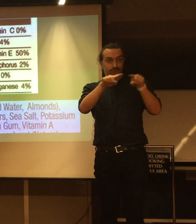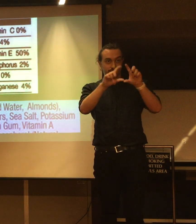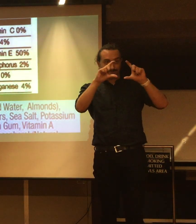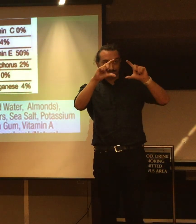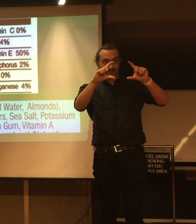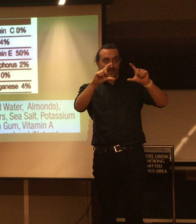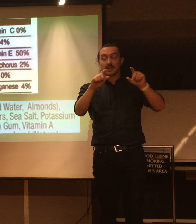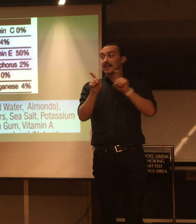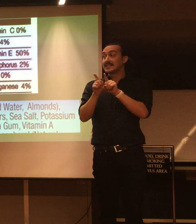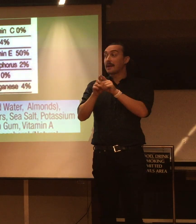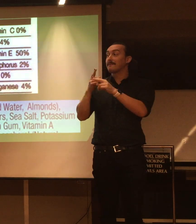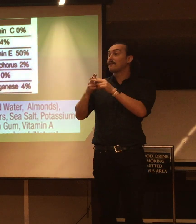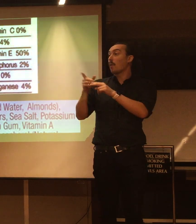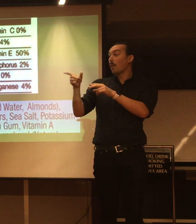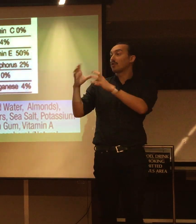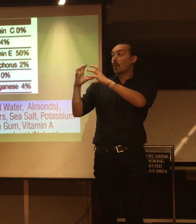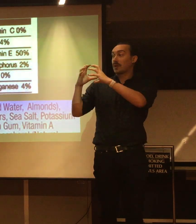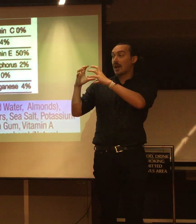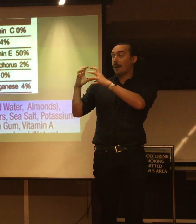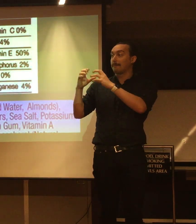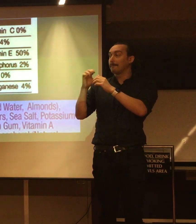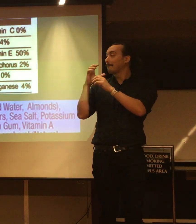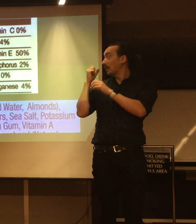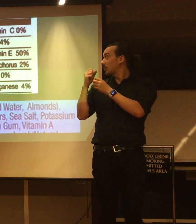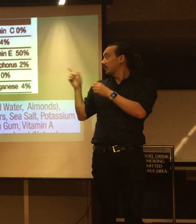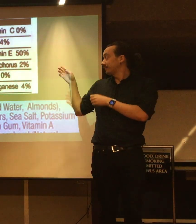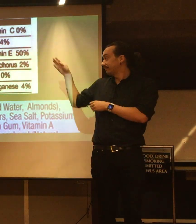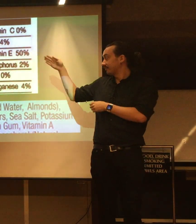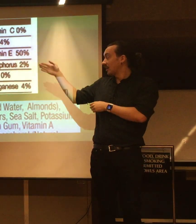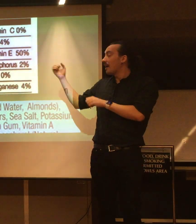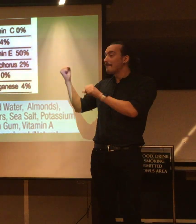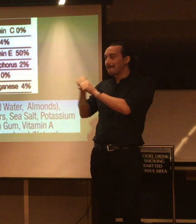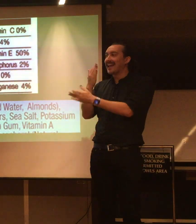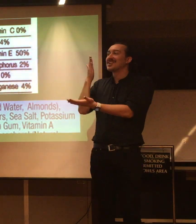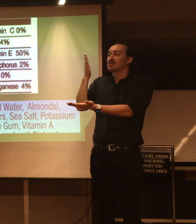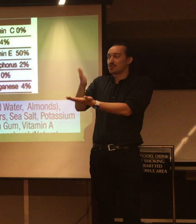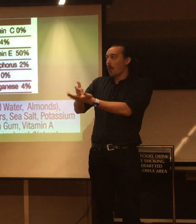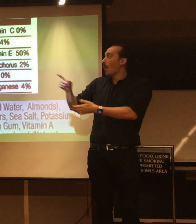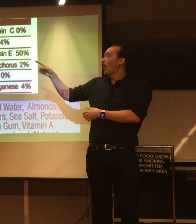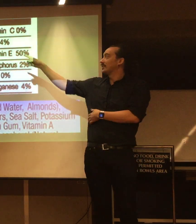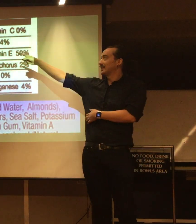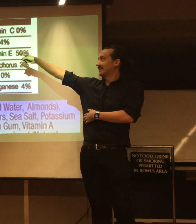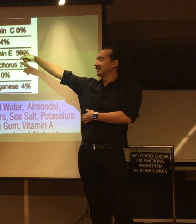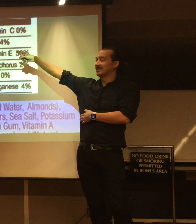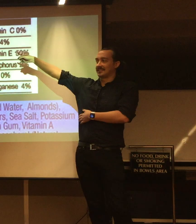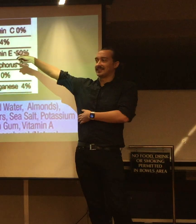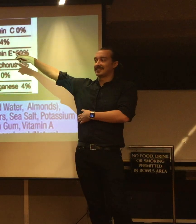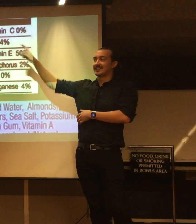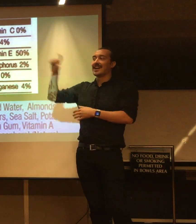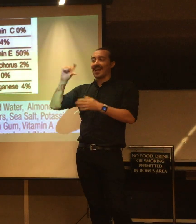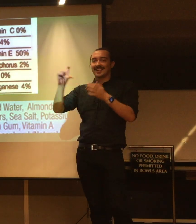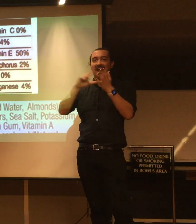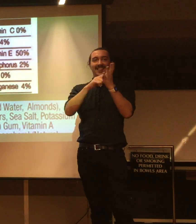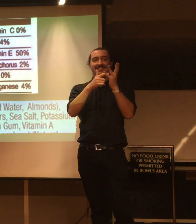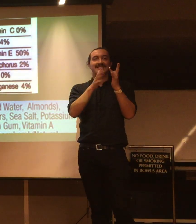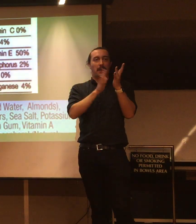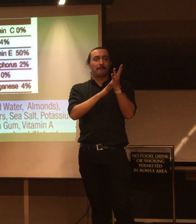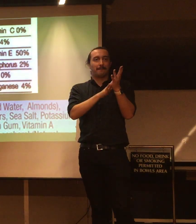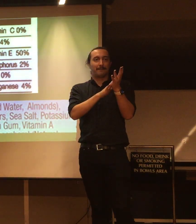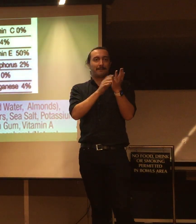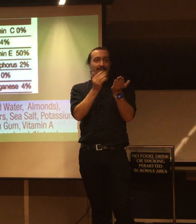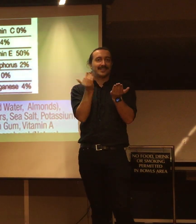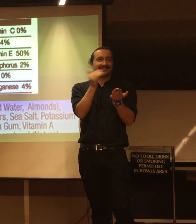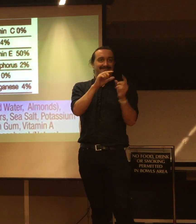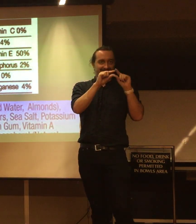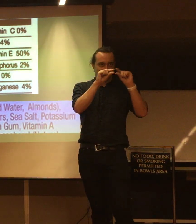same for the coconut milk as well. So we want to make sure that it's got calcium on the package, and you want to make